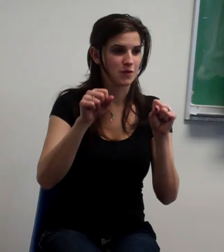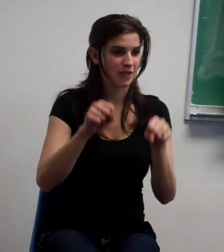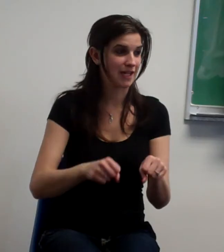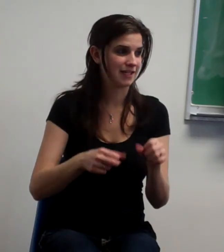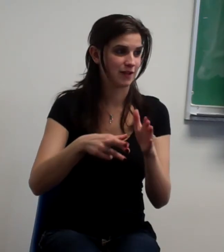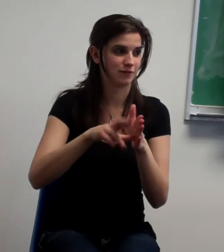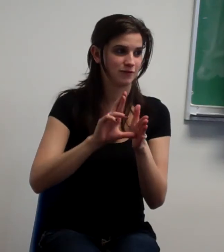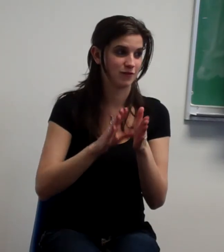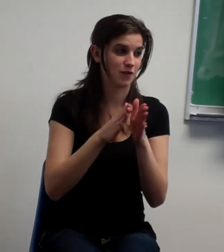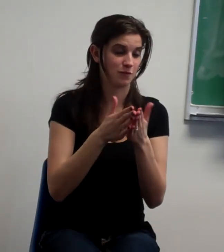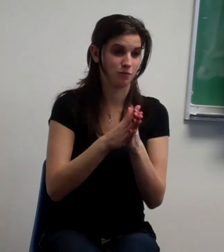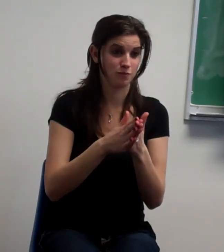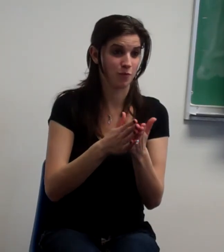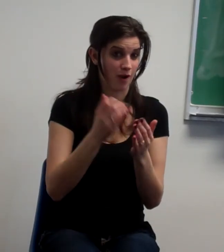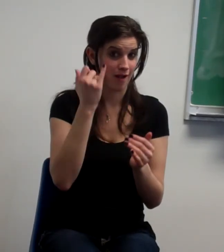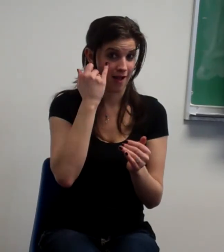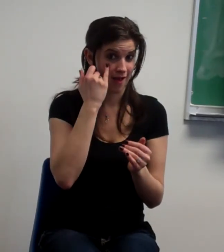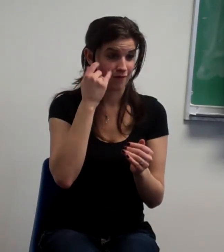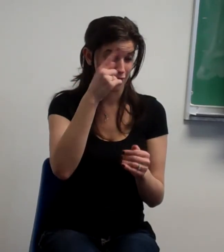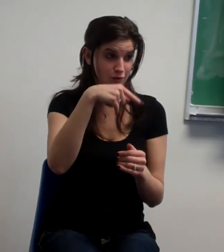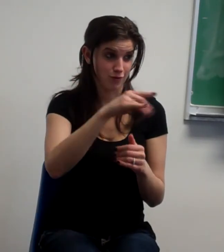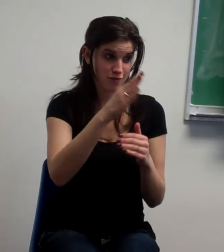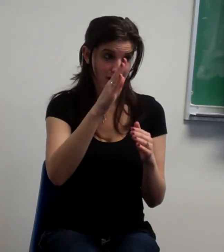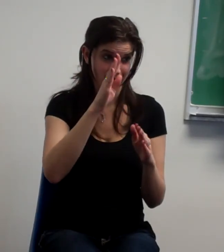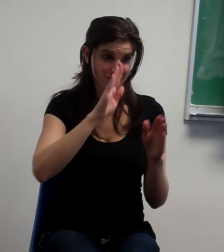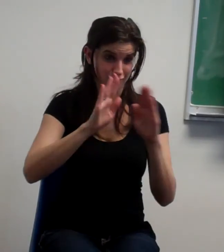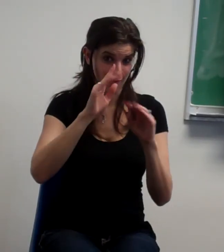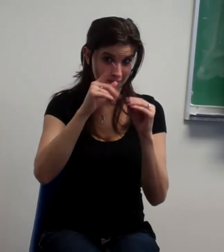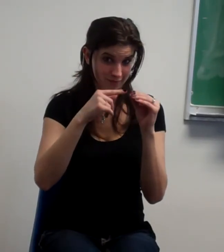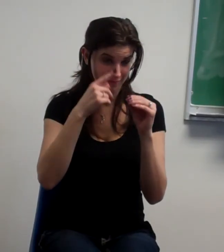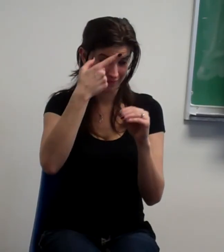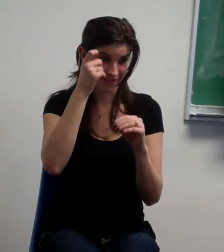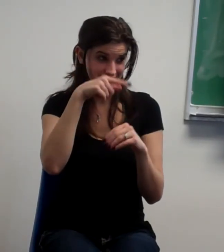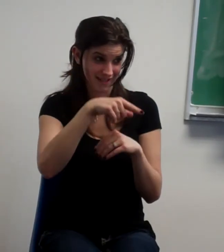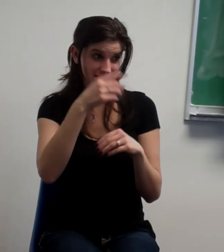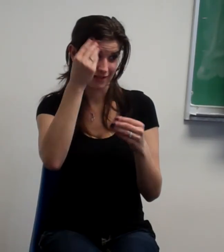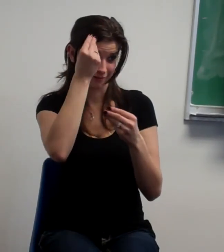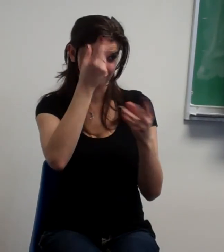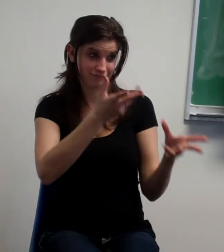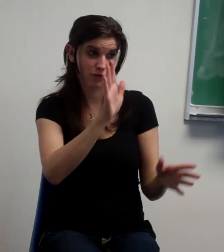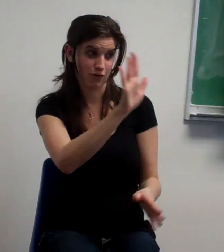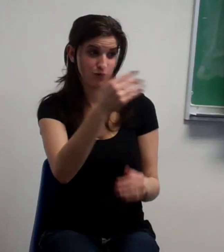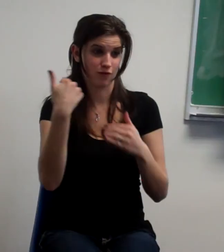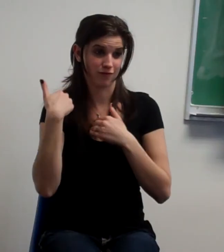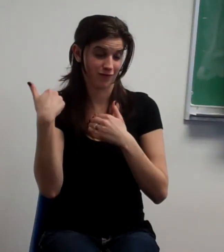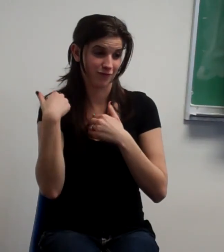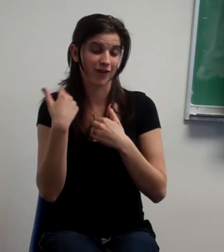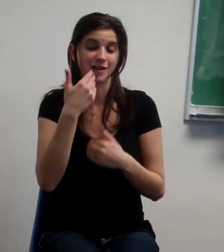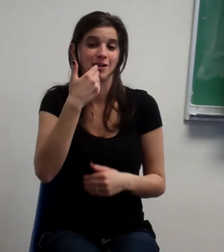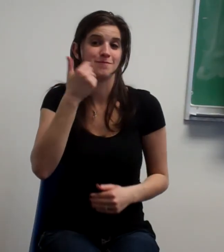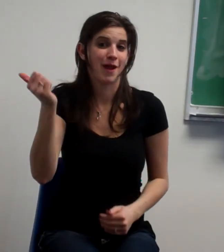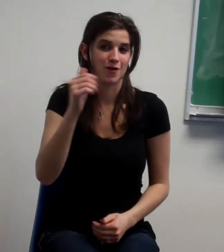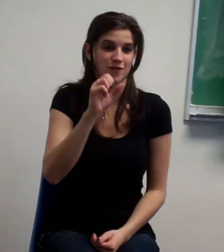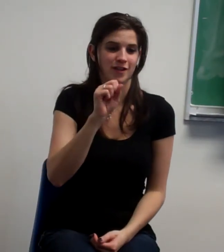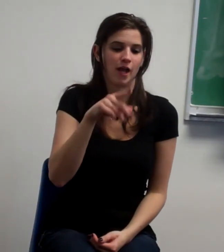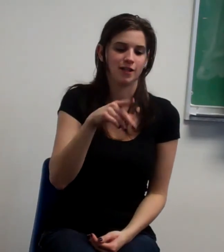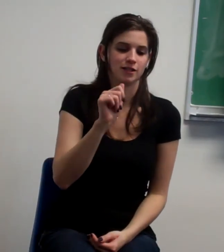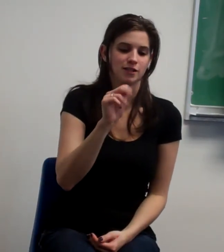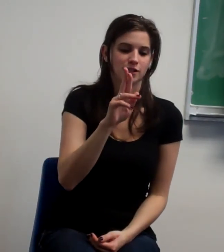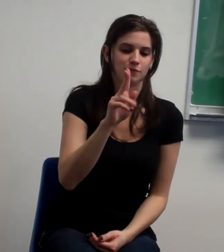get in trouble, that's on you. Okay? That's you. But no, it's better. Spark Notes is laughable. Book review,